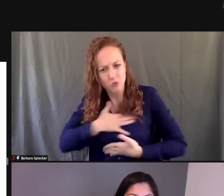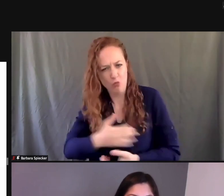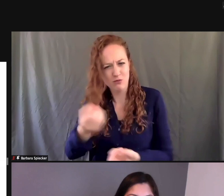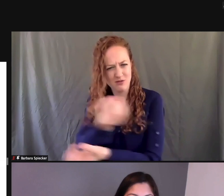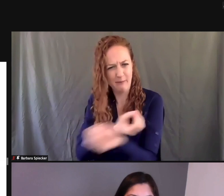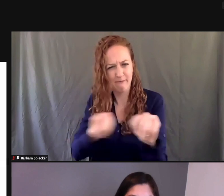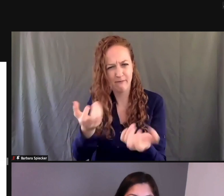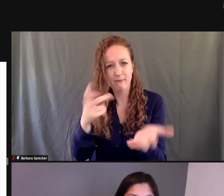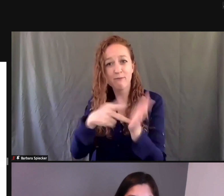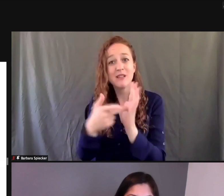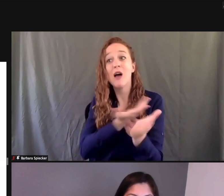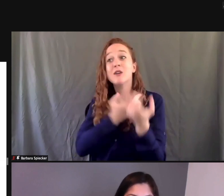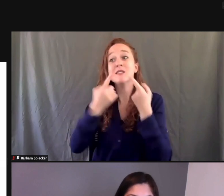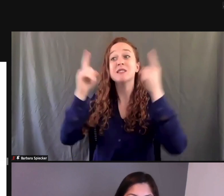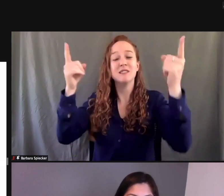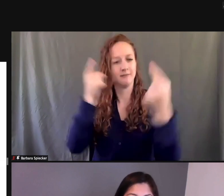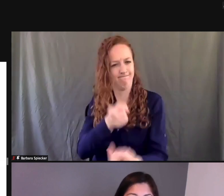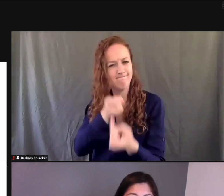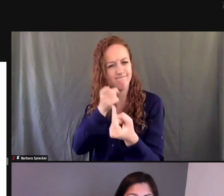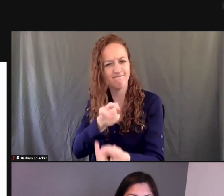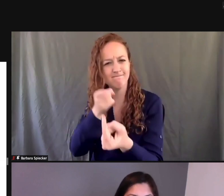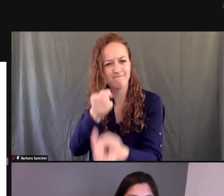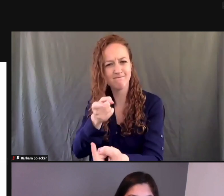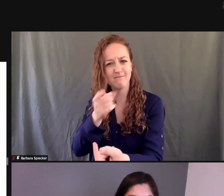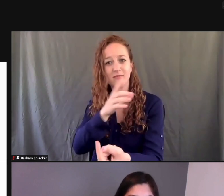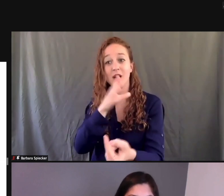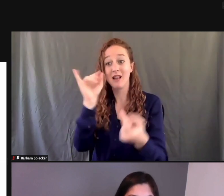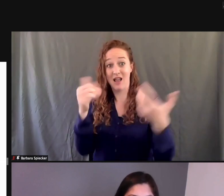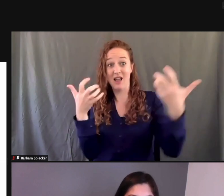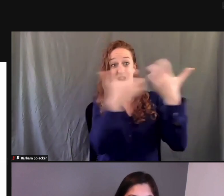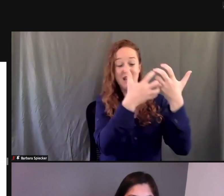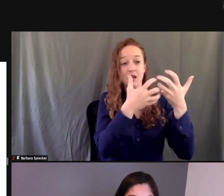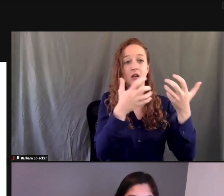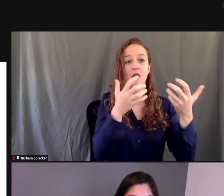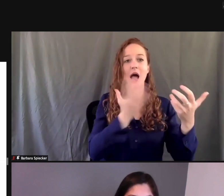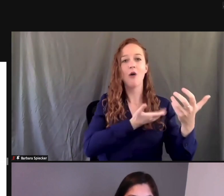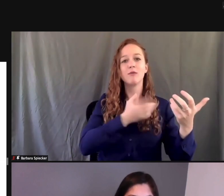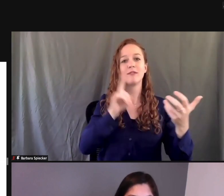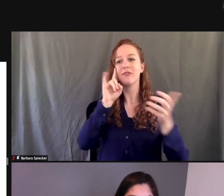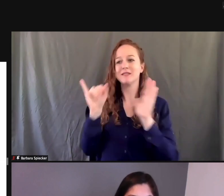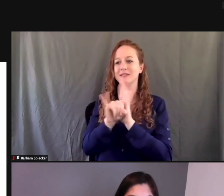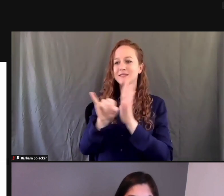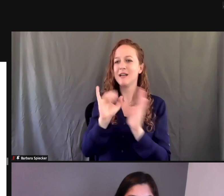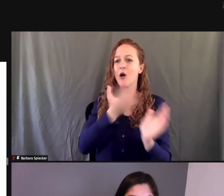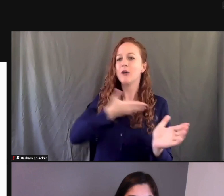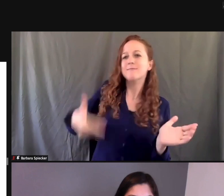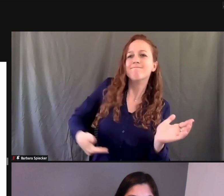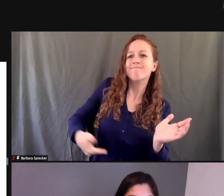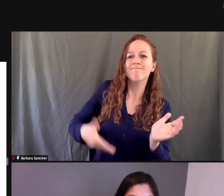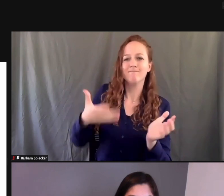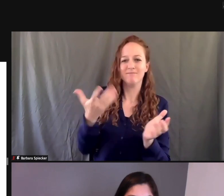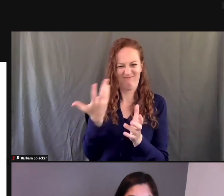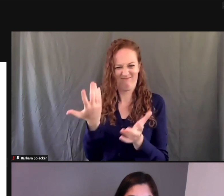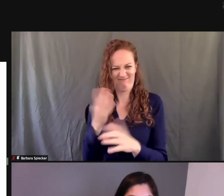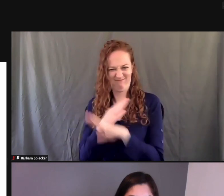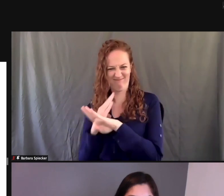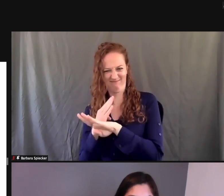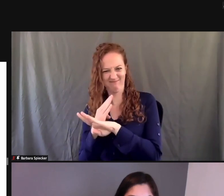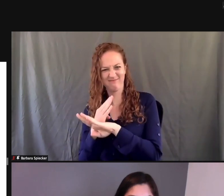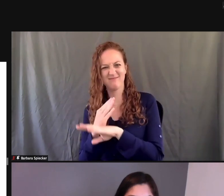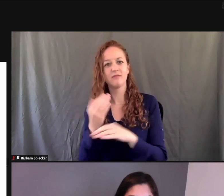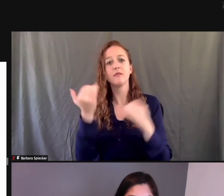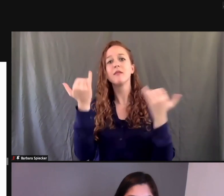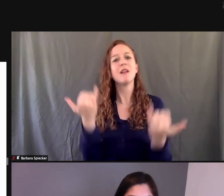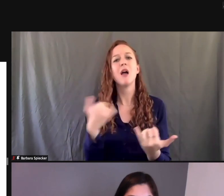but really, do you understand what I'm saying within conversation? We want to parallel that within the academic environment.